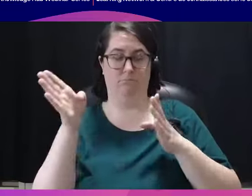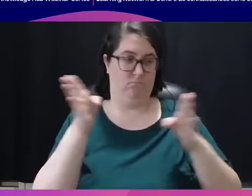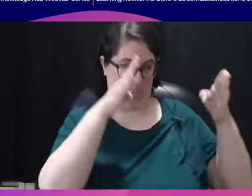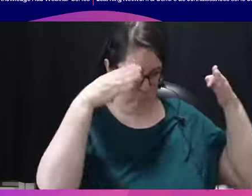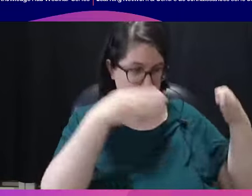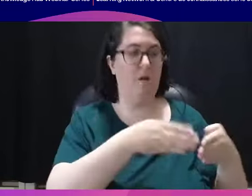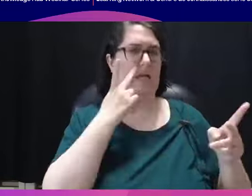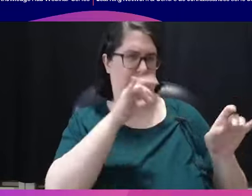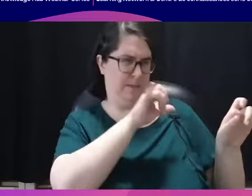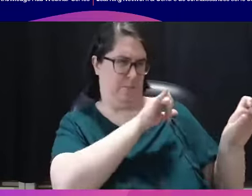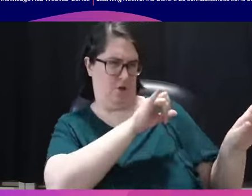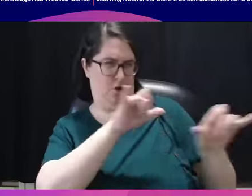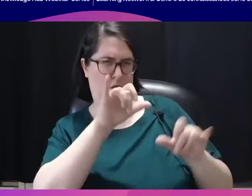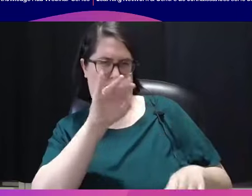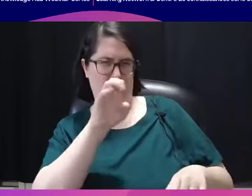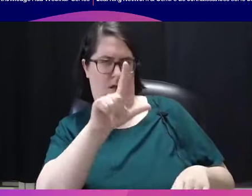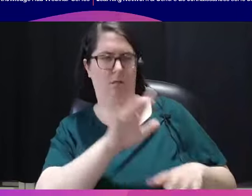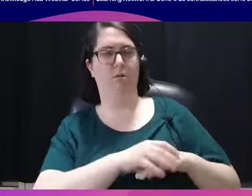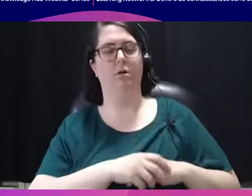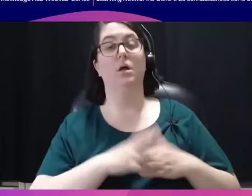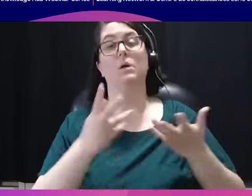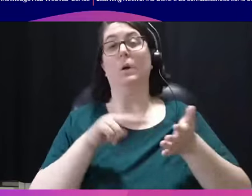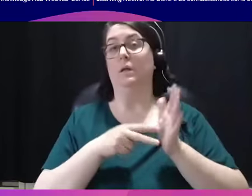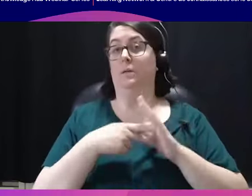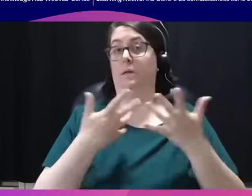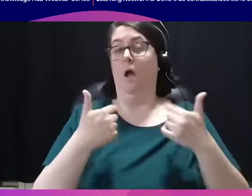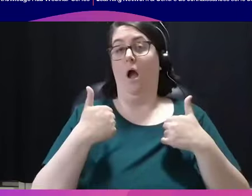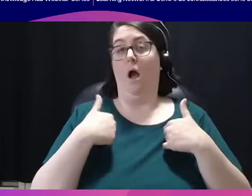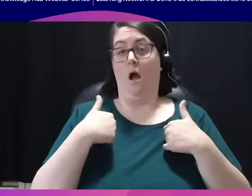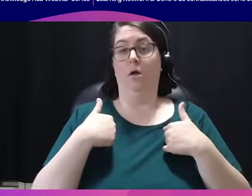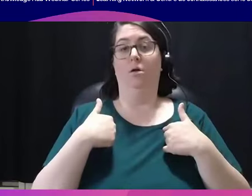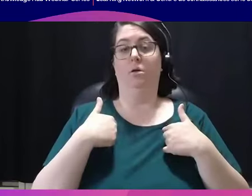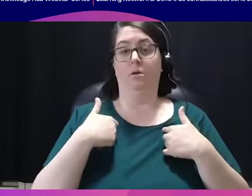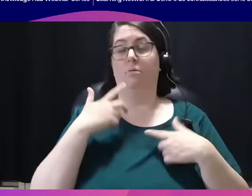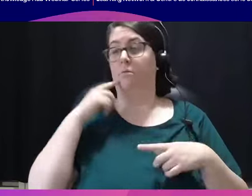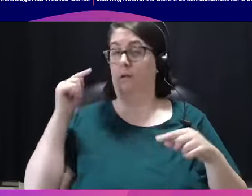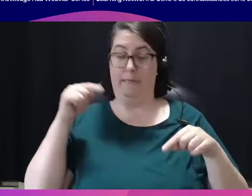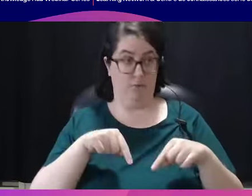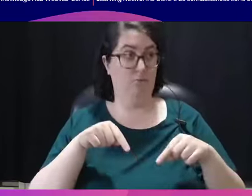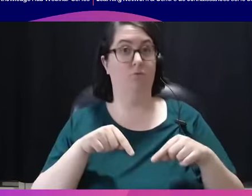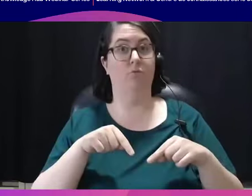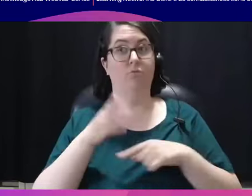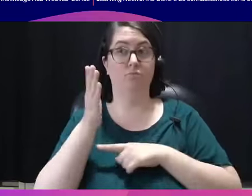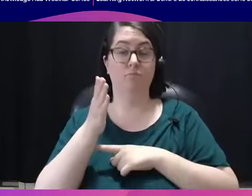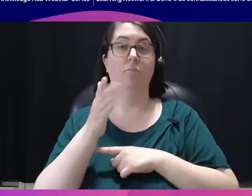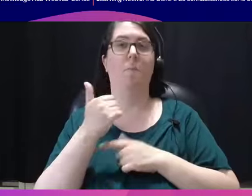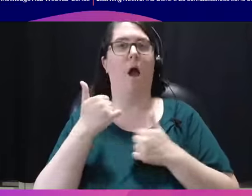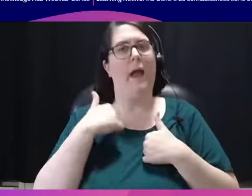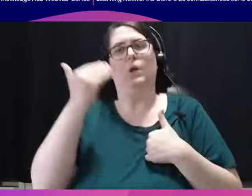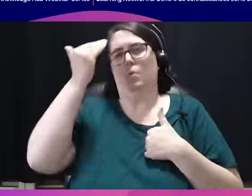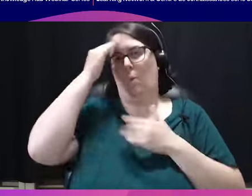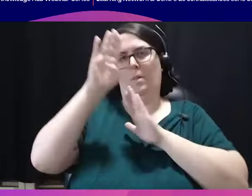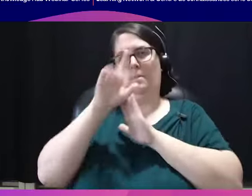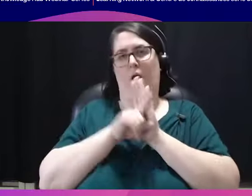realm. So this means that I very much come to this webinar on incels informed not only by